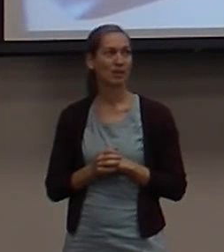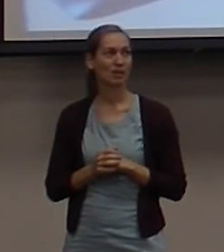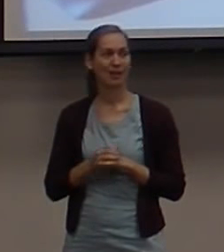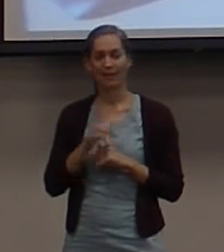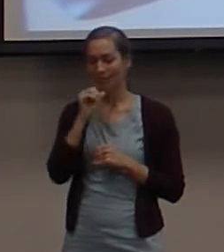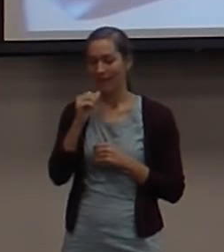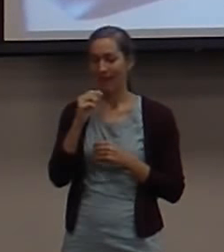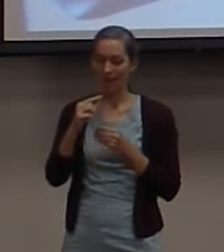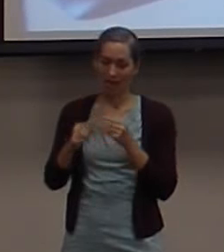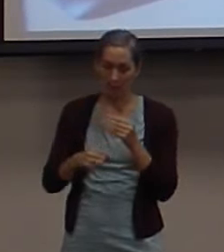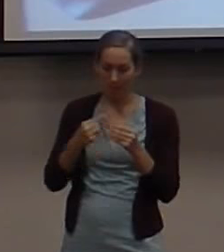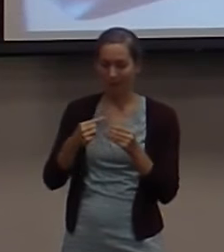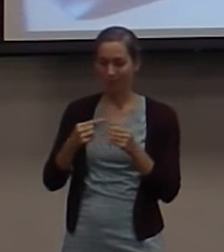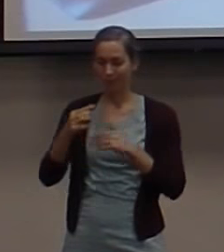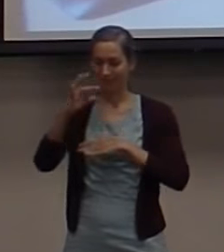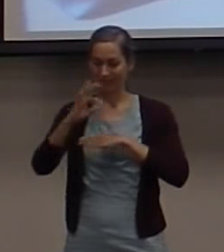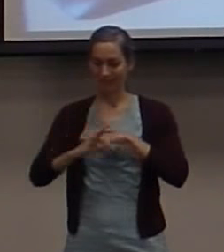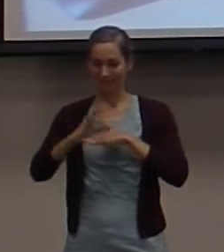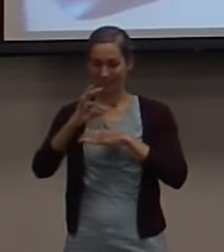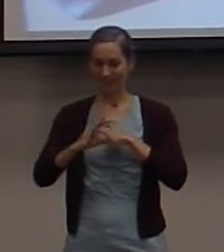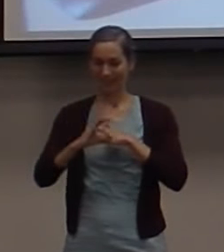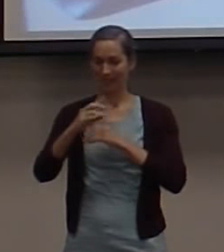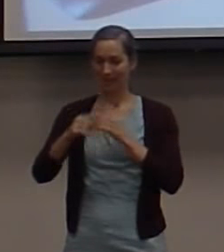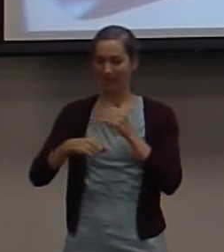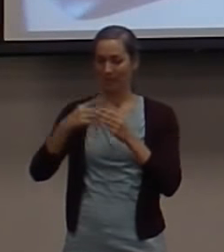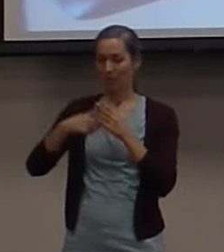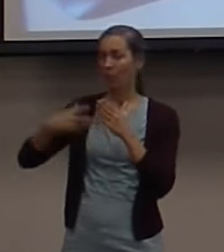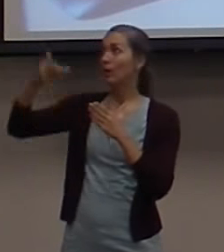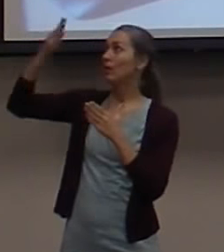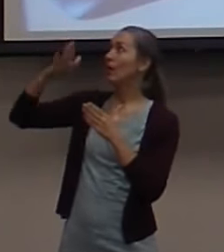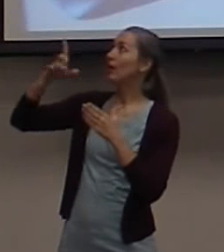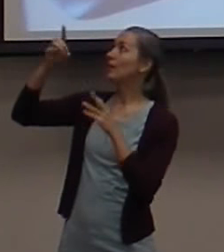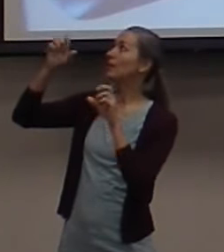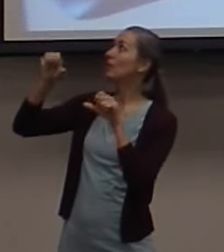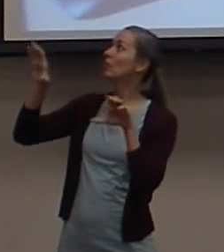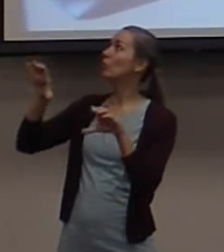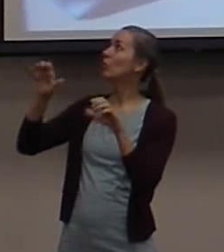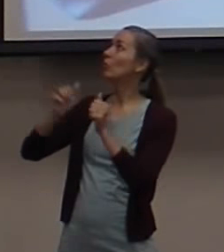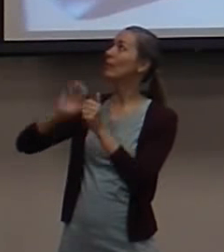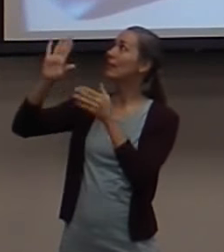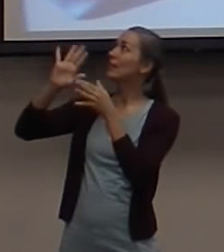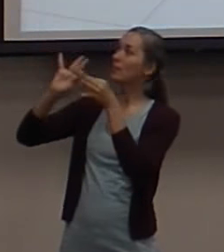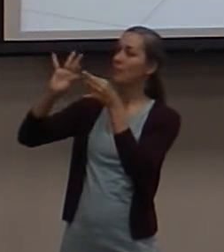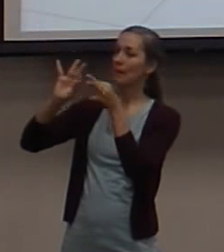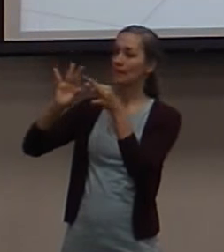players, those things. It has to do what God can do with his message as it spread out around the world.